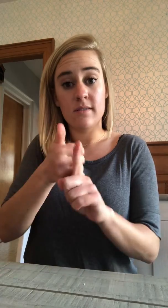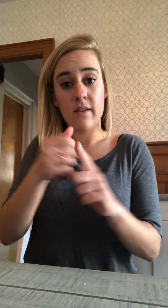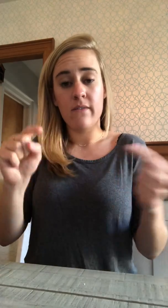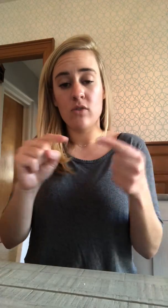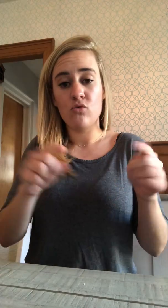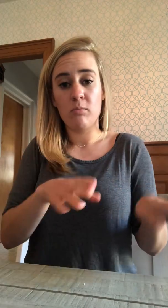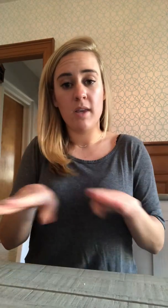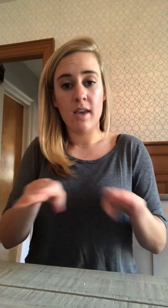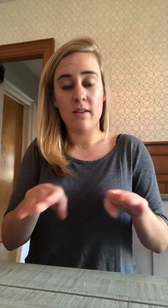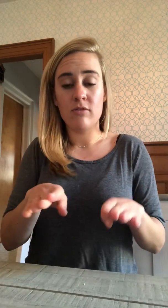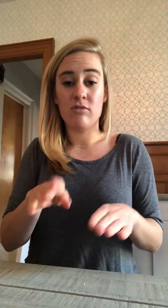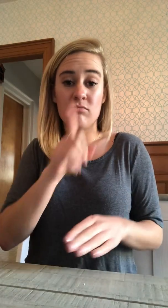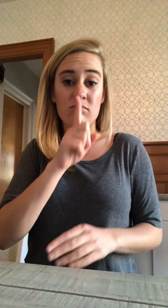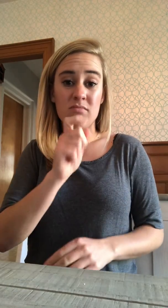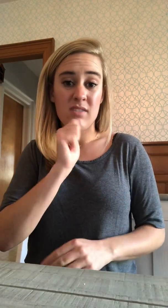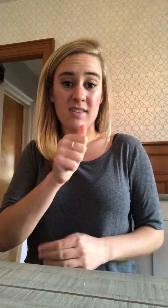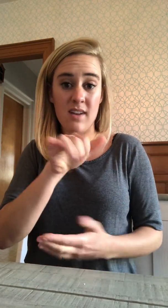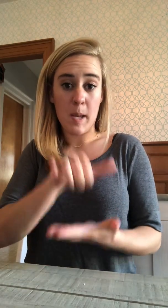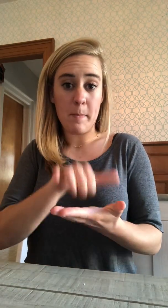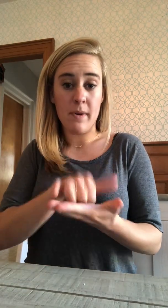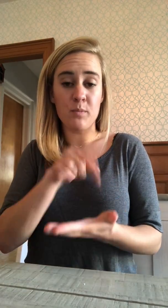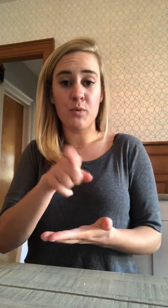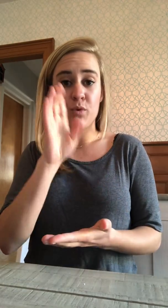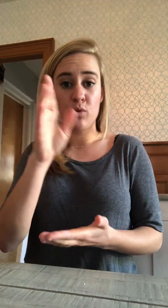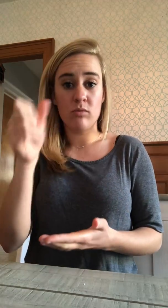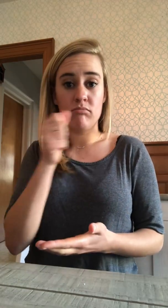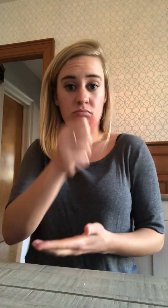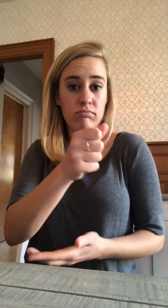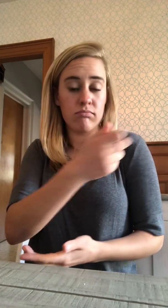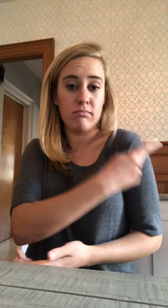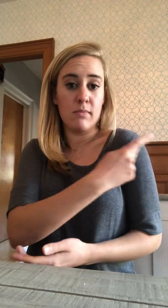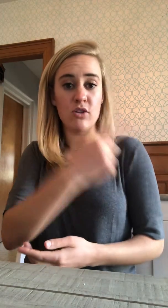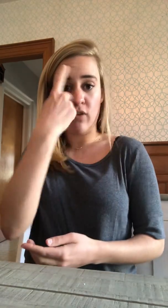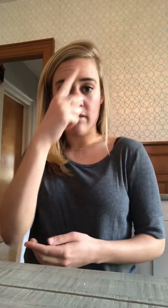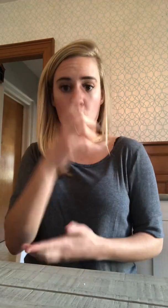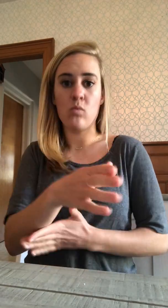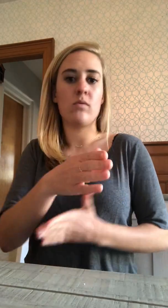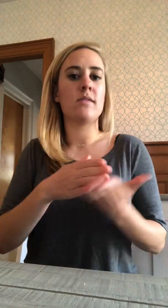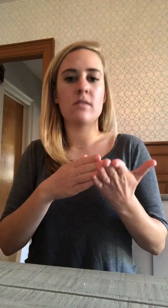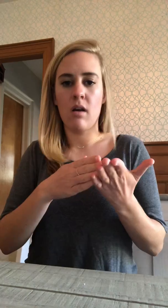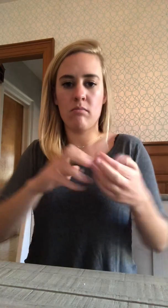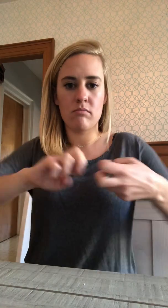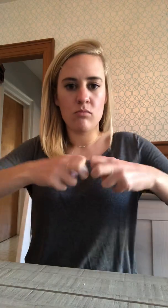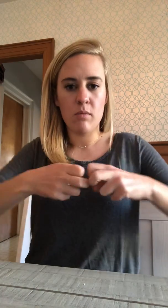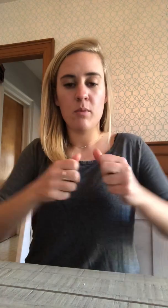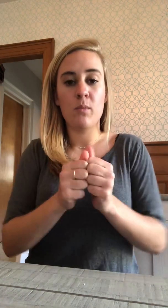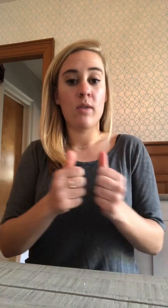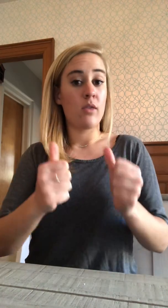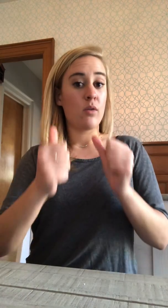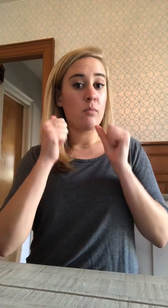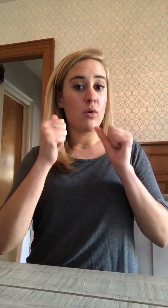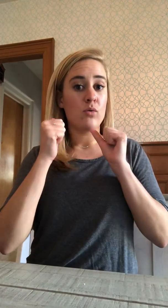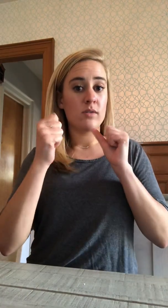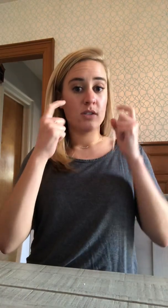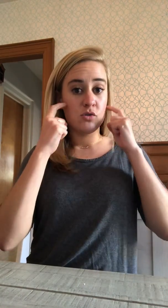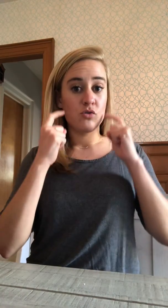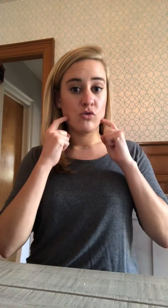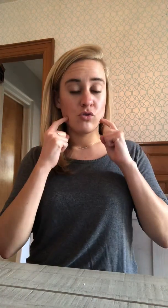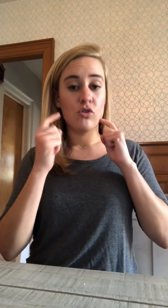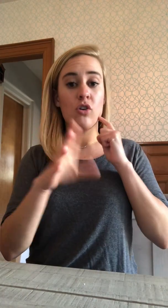not impossible that you're going to take a patient in for some identified problem with their posterior teeth, and you're going to find that there's some massive